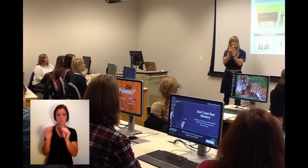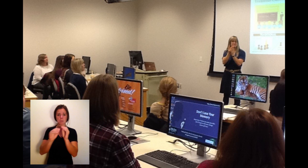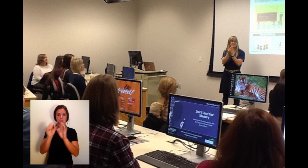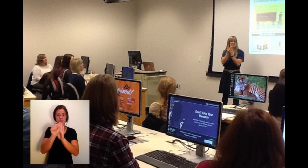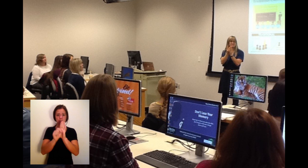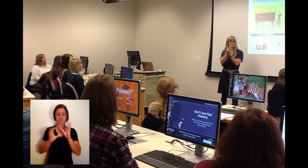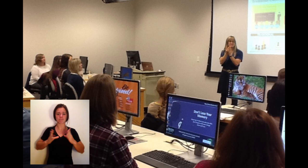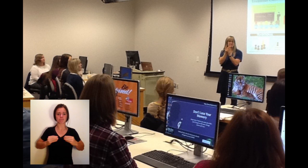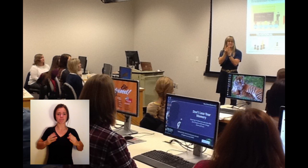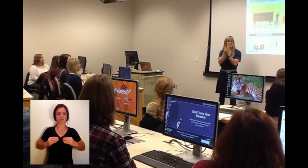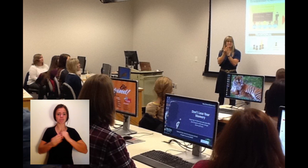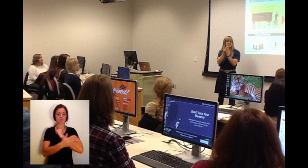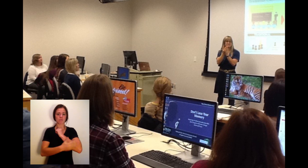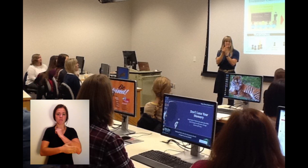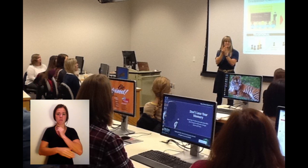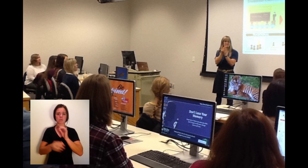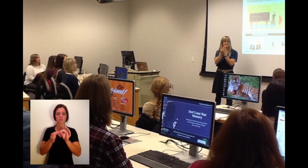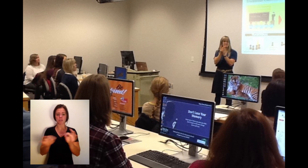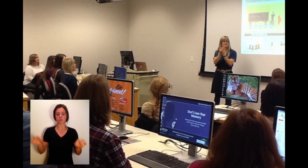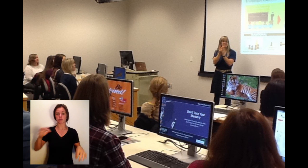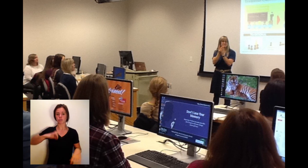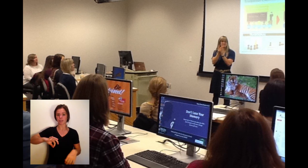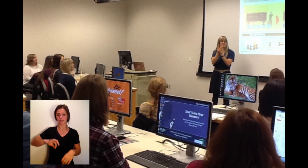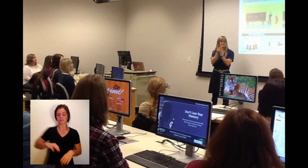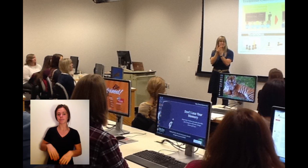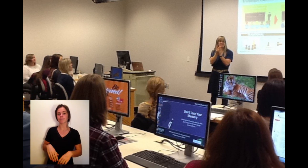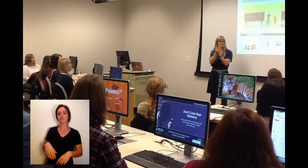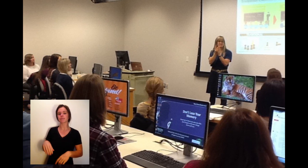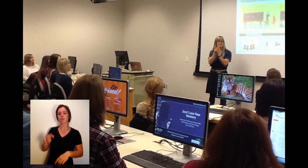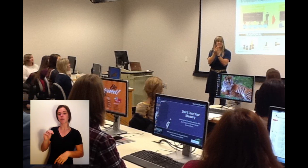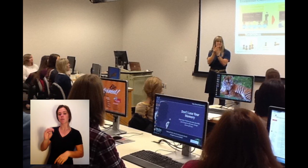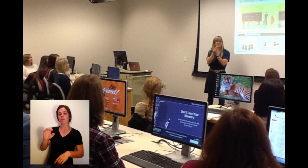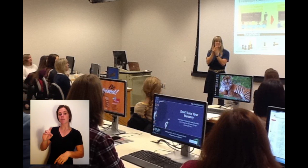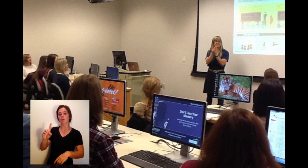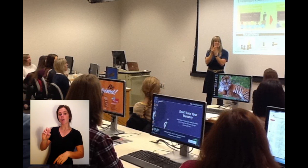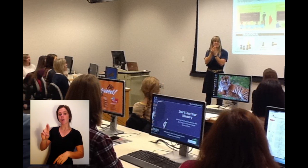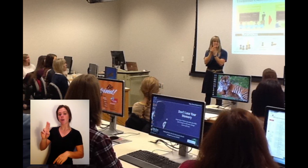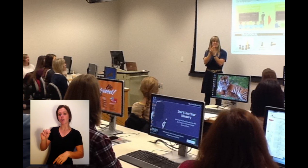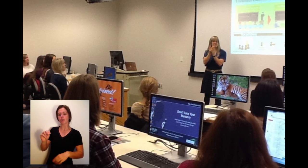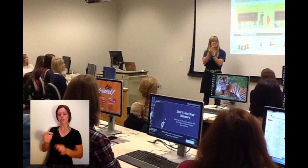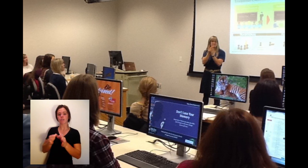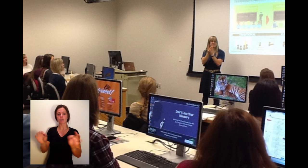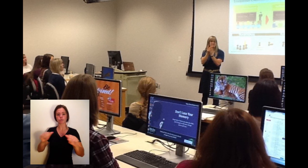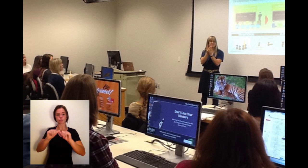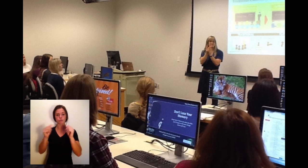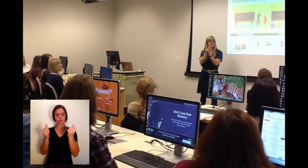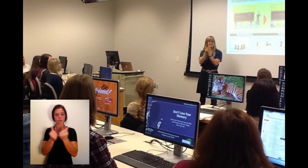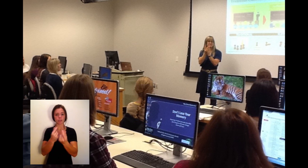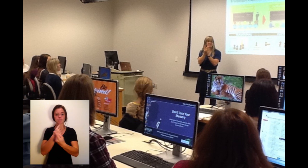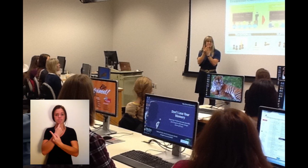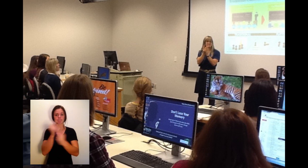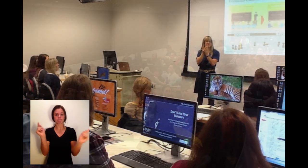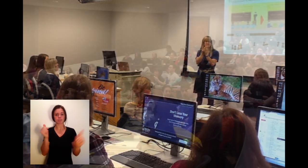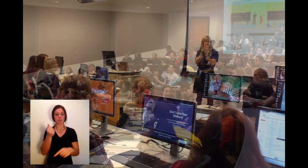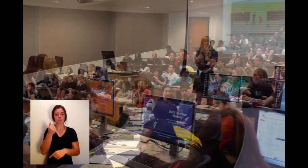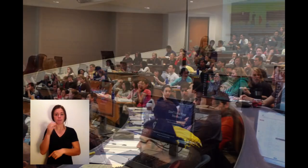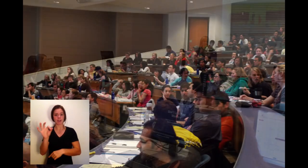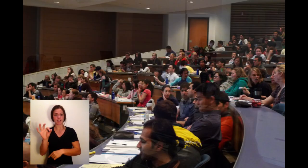become increasingly popular as more states accept ASL as foreign language credit. According to the Modern